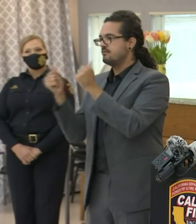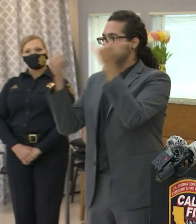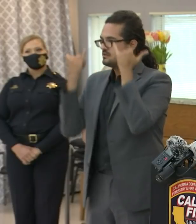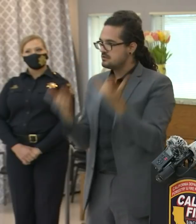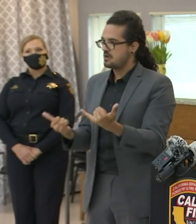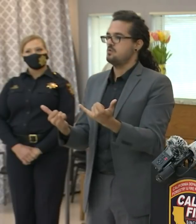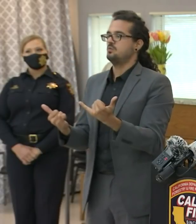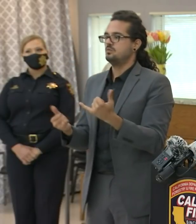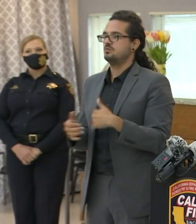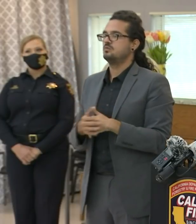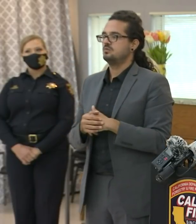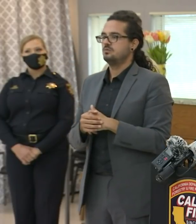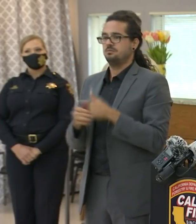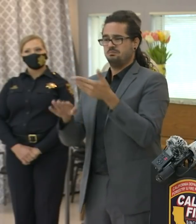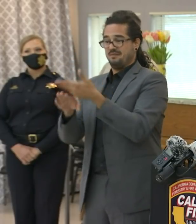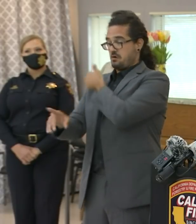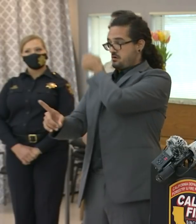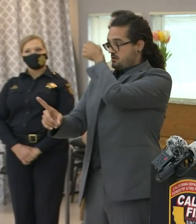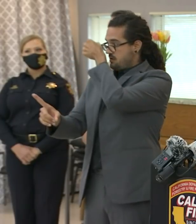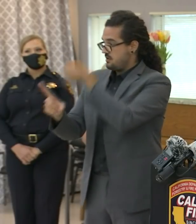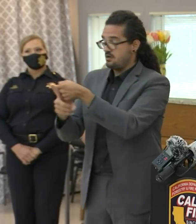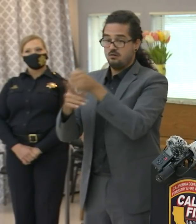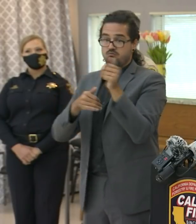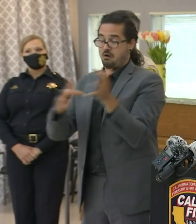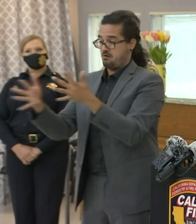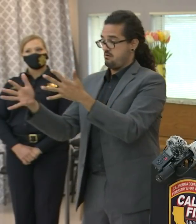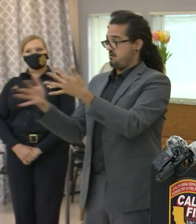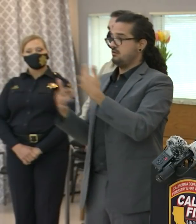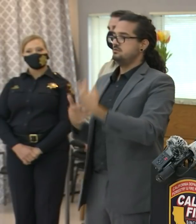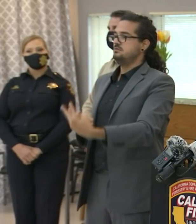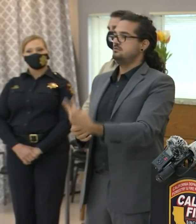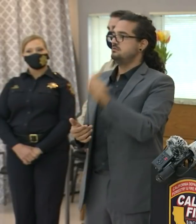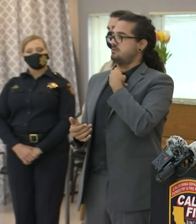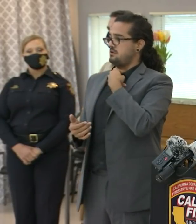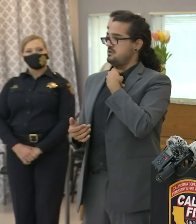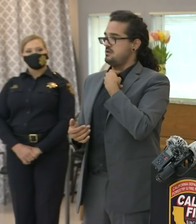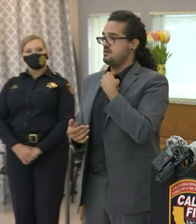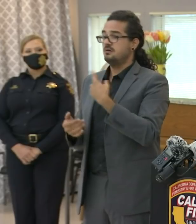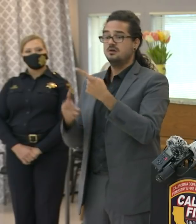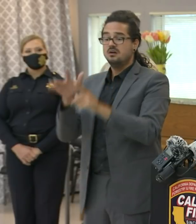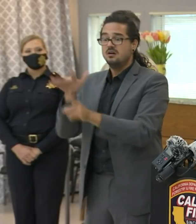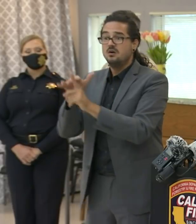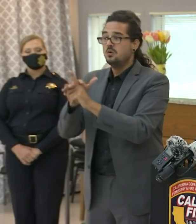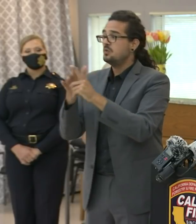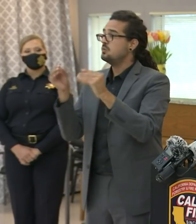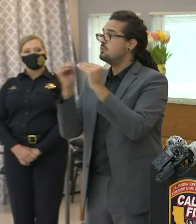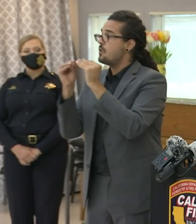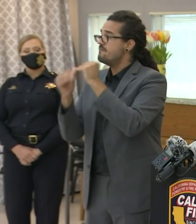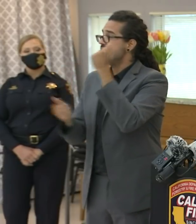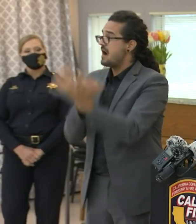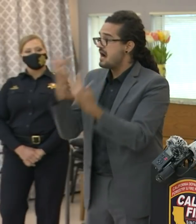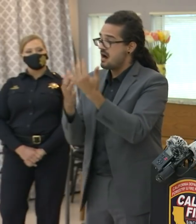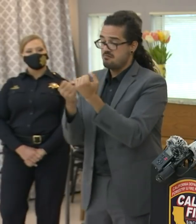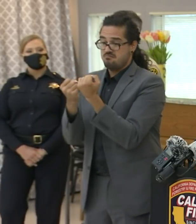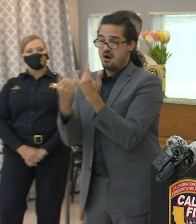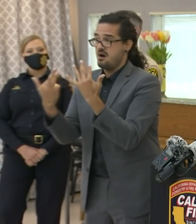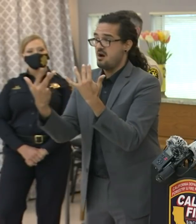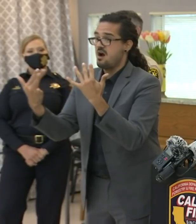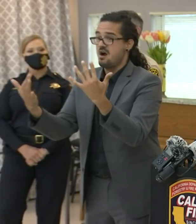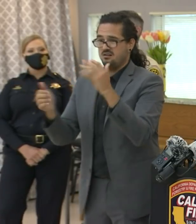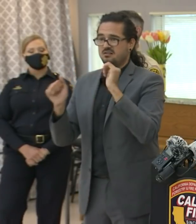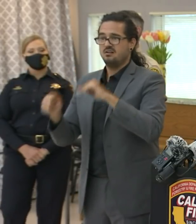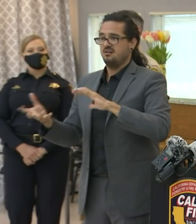us to go in and do our job safely. Because if we're trying to respond to new incidents or expanding areas of the fire or trying to protect